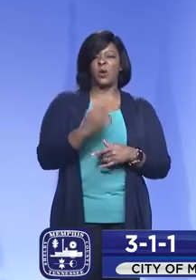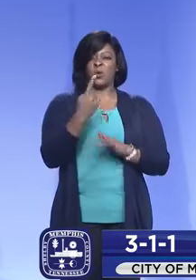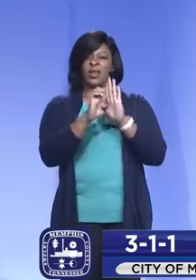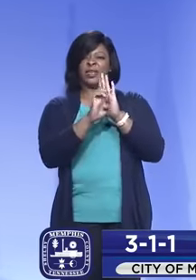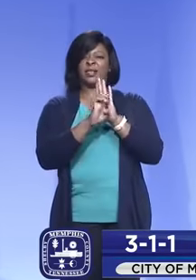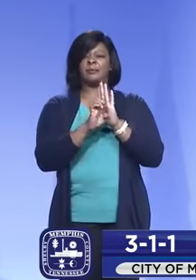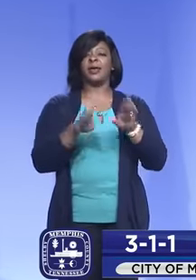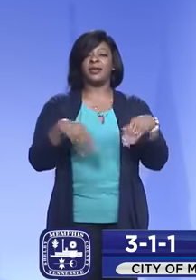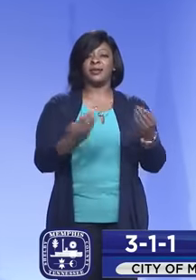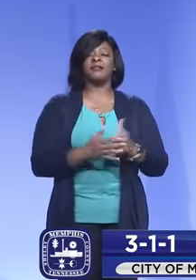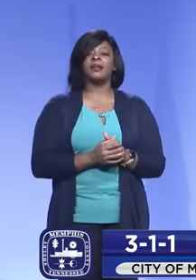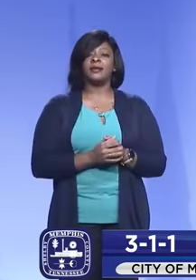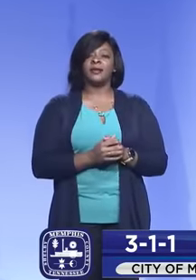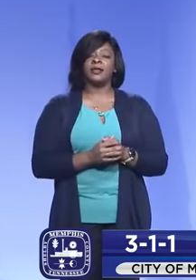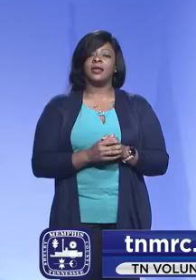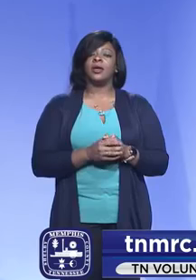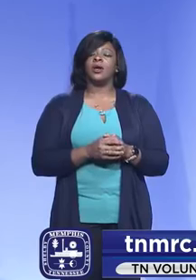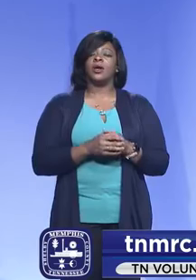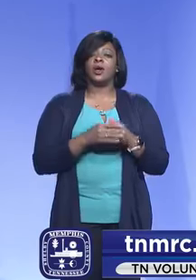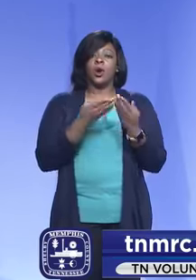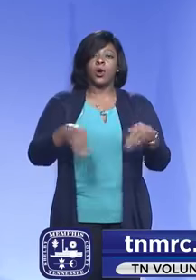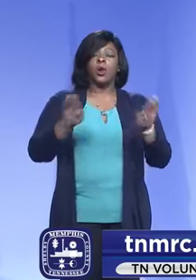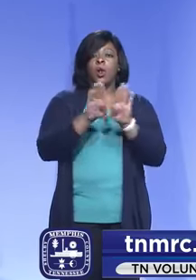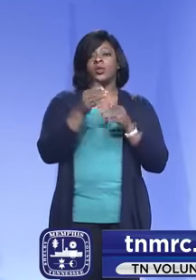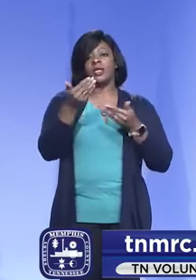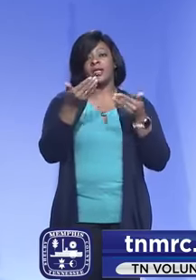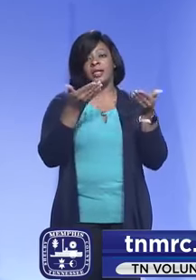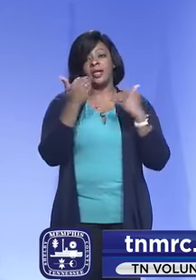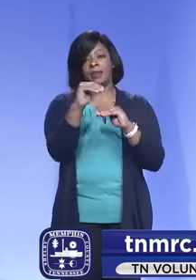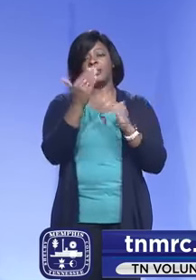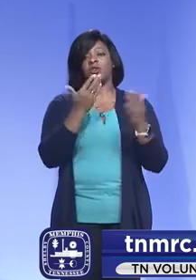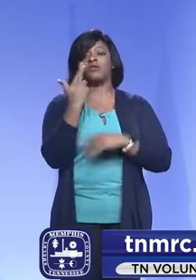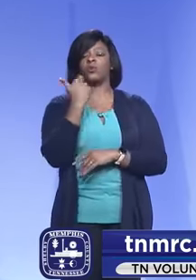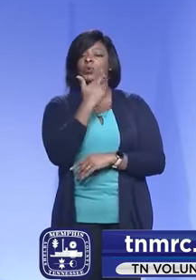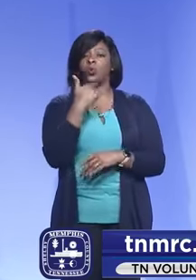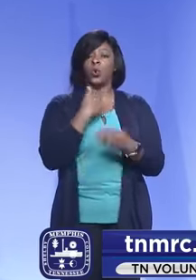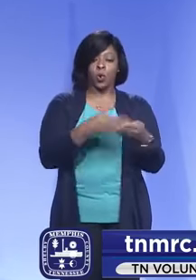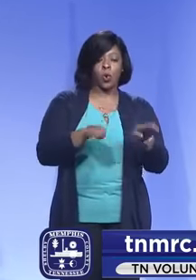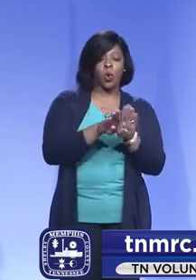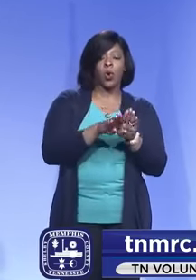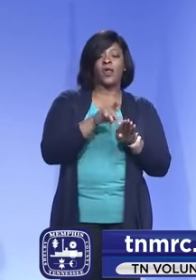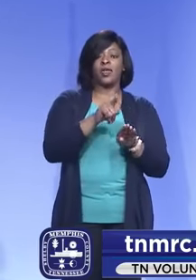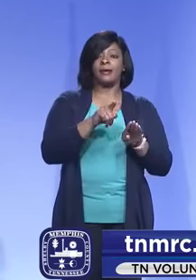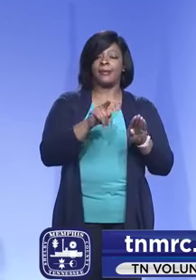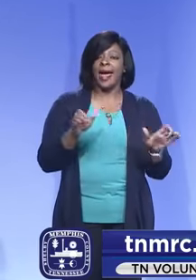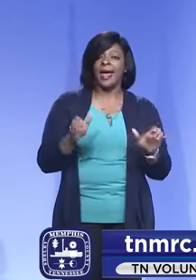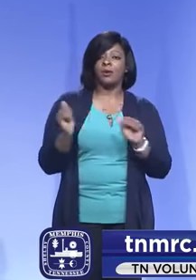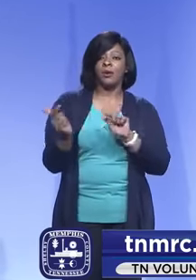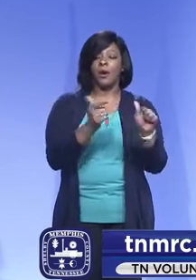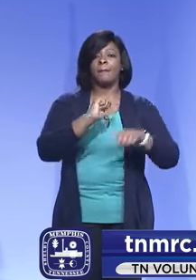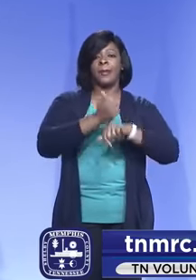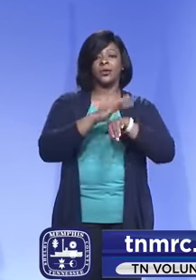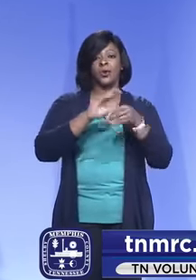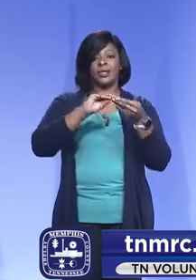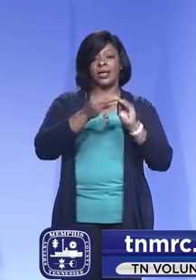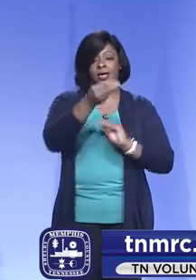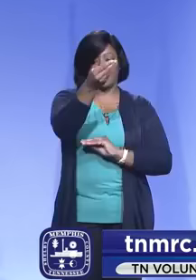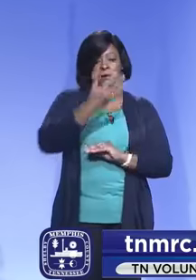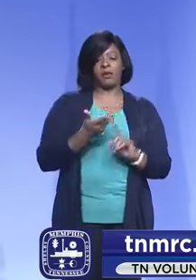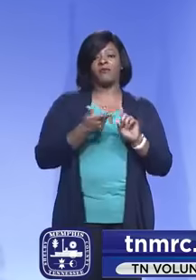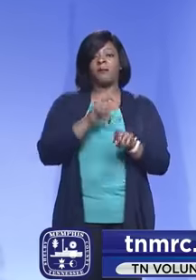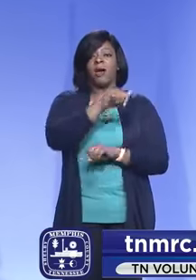give there is the closure of limited service restaurants. We had to close them proactively based on data that was coming